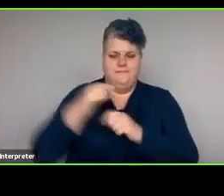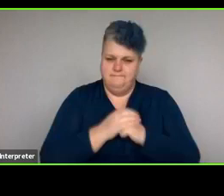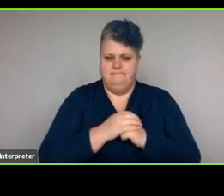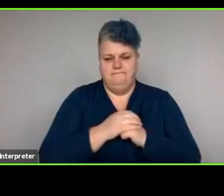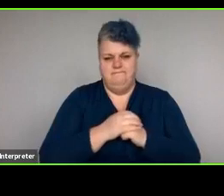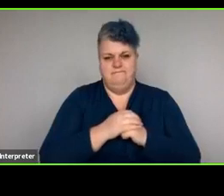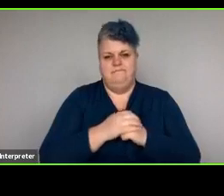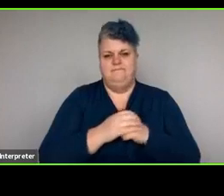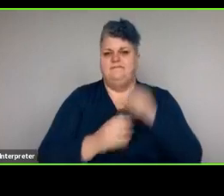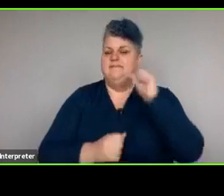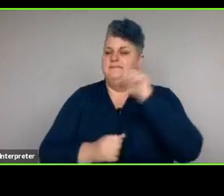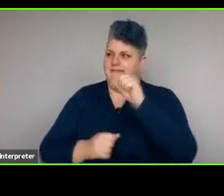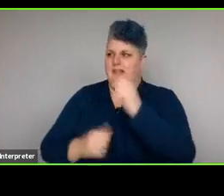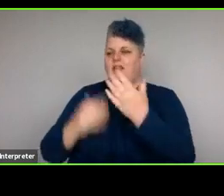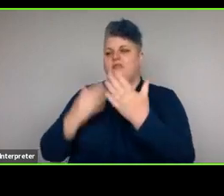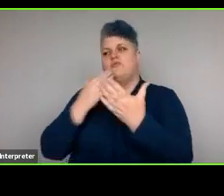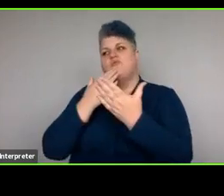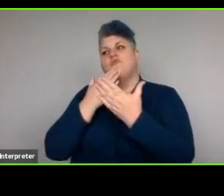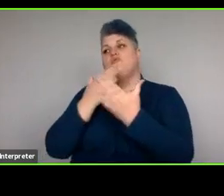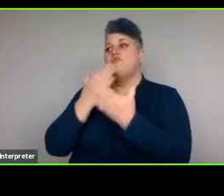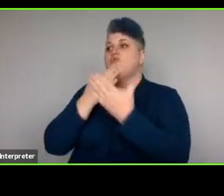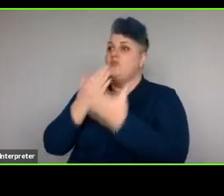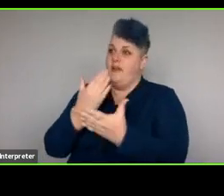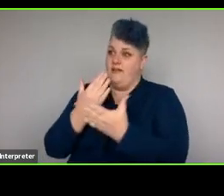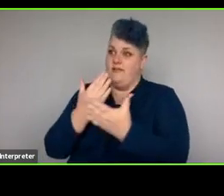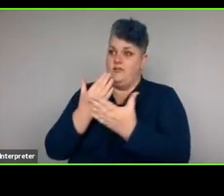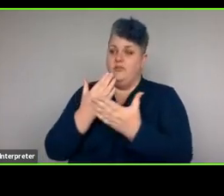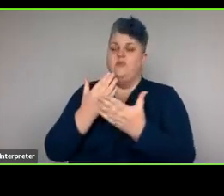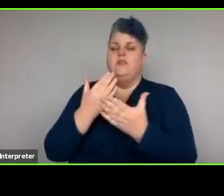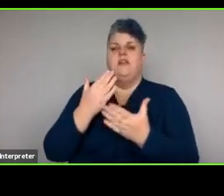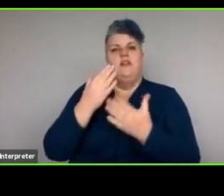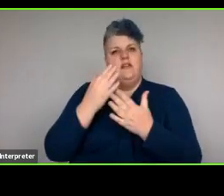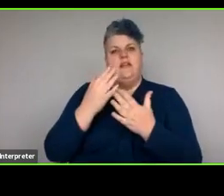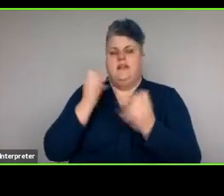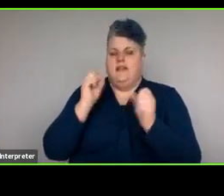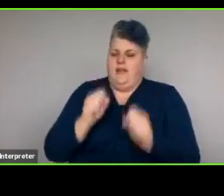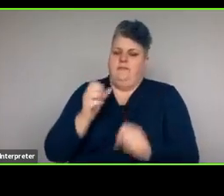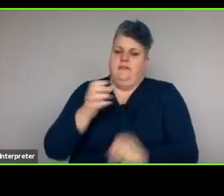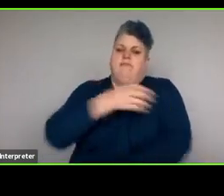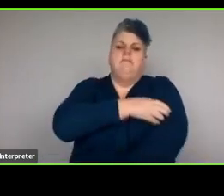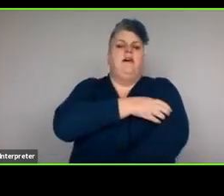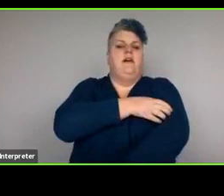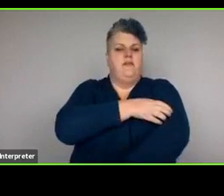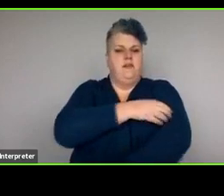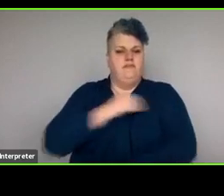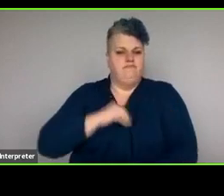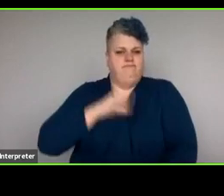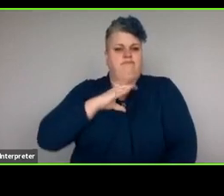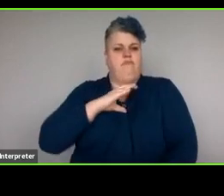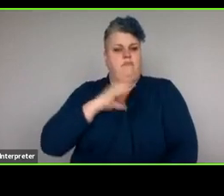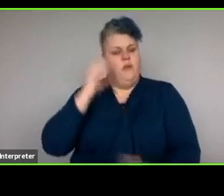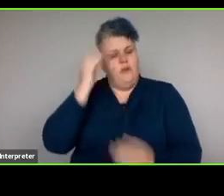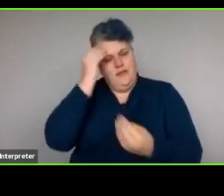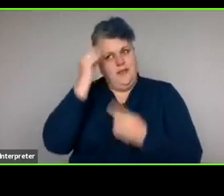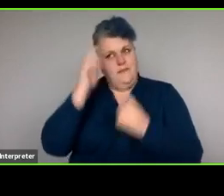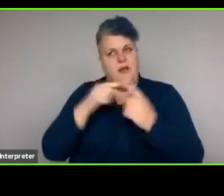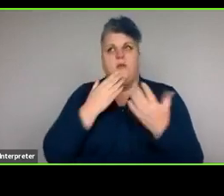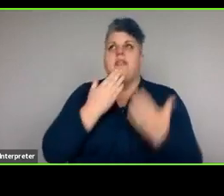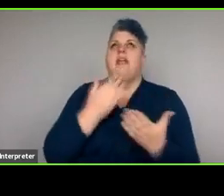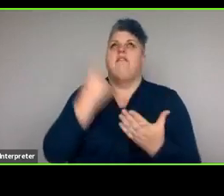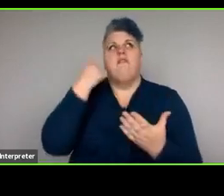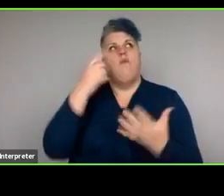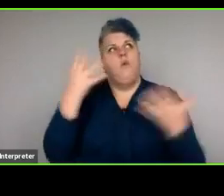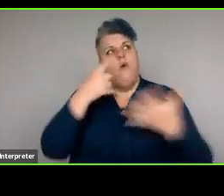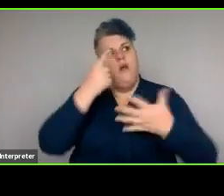Yeah, gratitude is always something that is very empowering when you think about the things that you have to be grateful for. And it